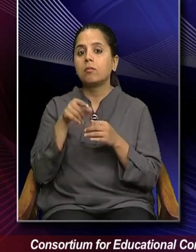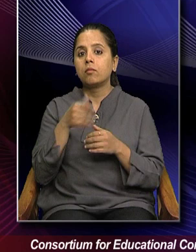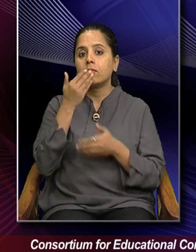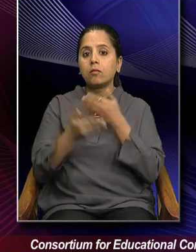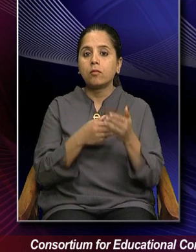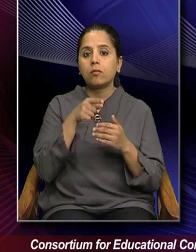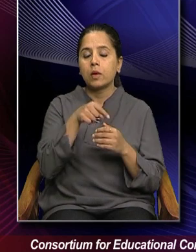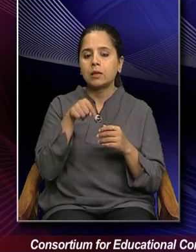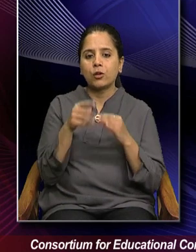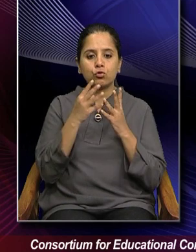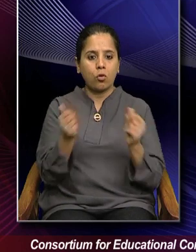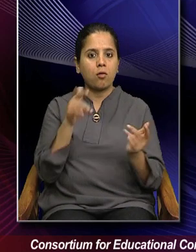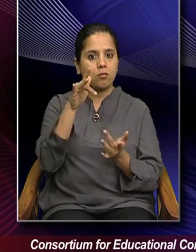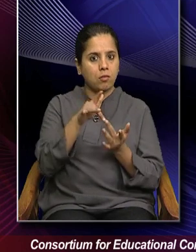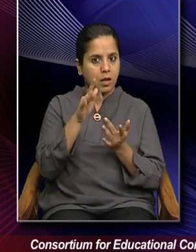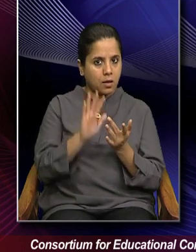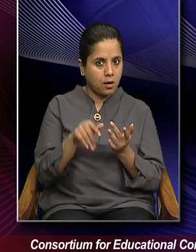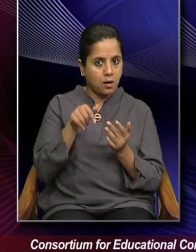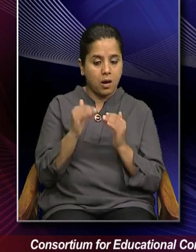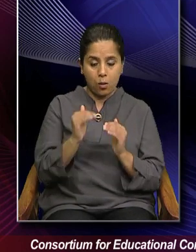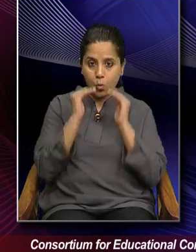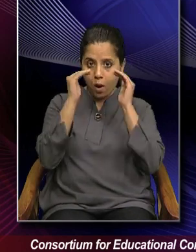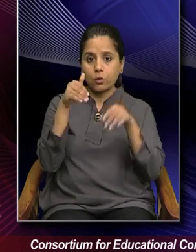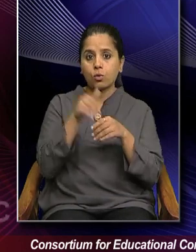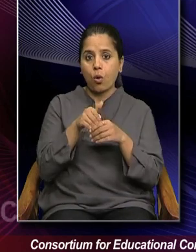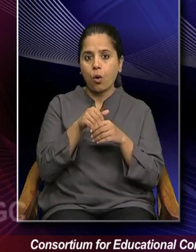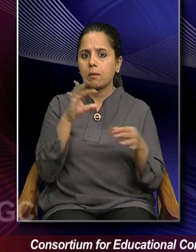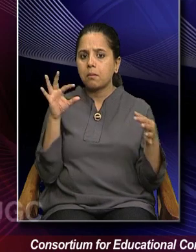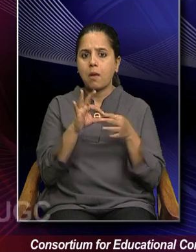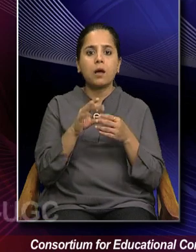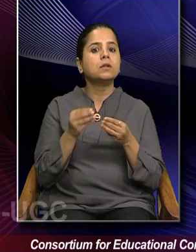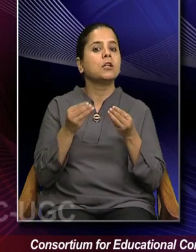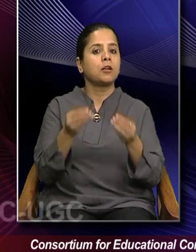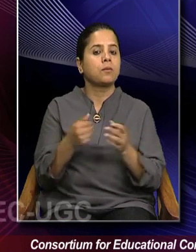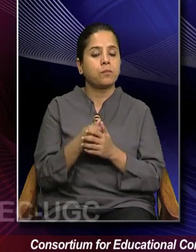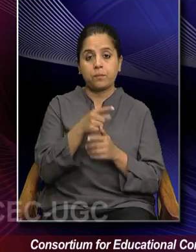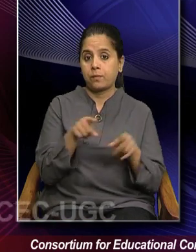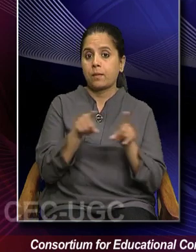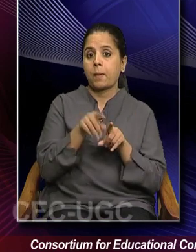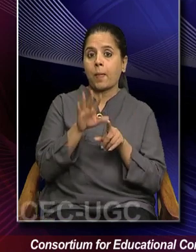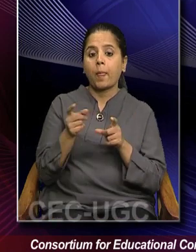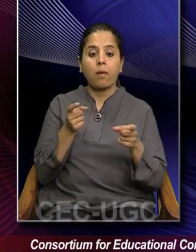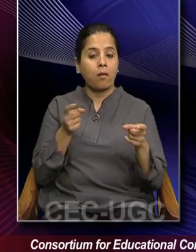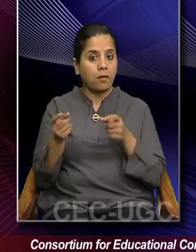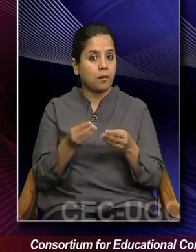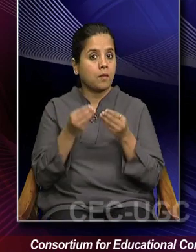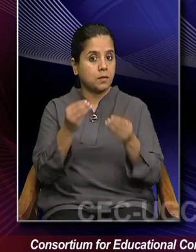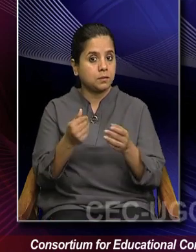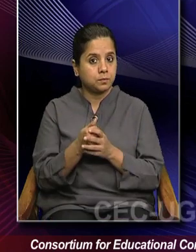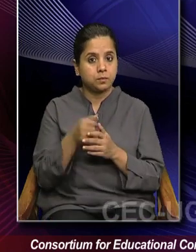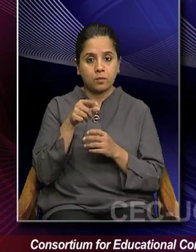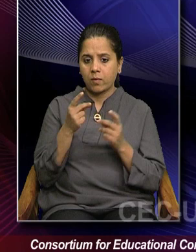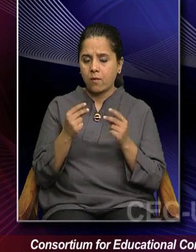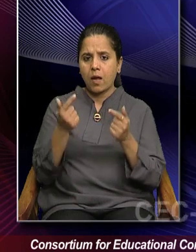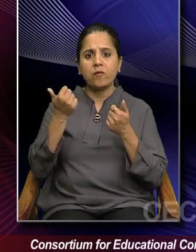a remedial or advanced content accordingly. It also facilitates the